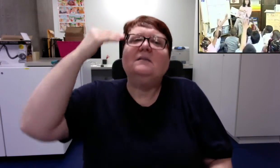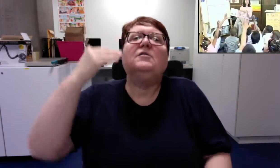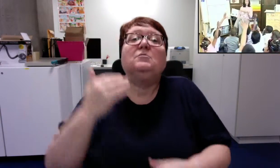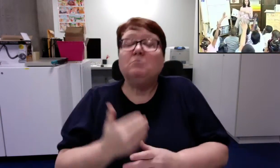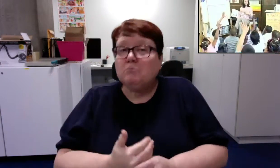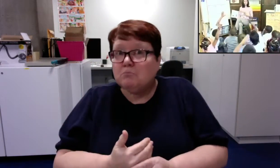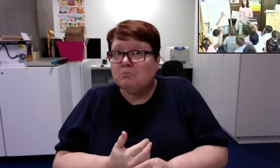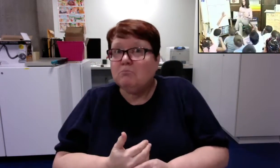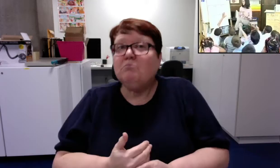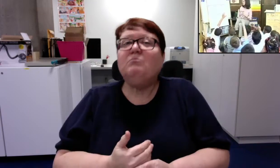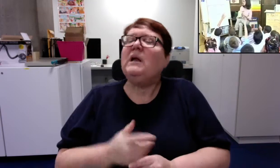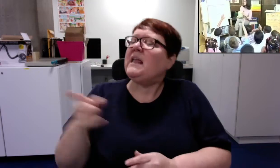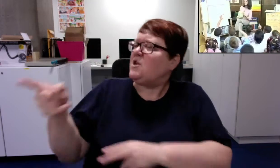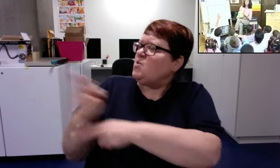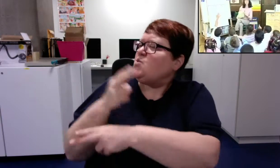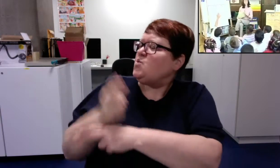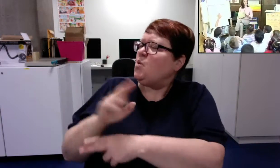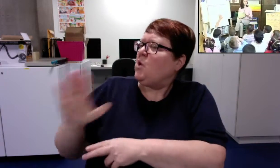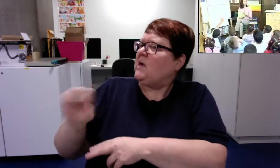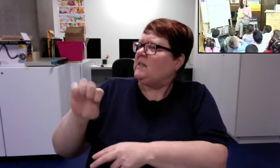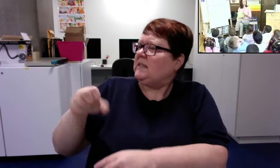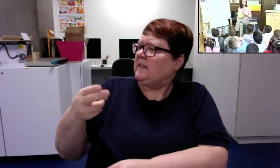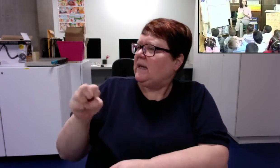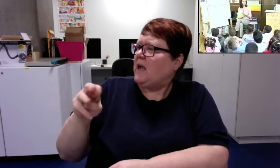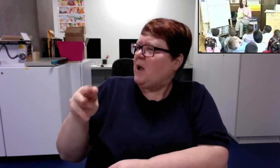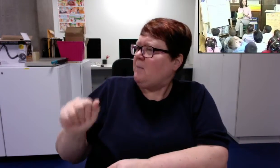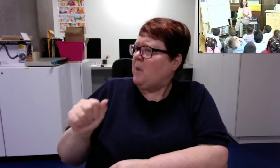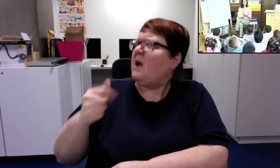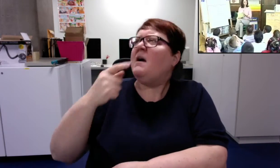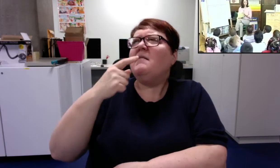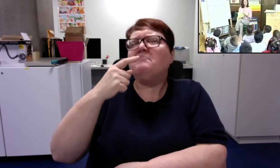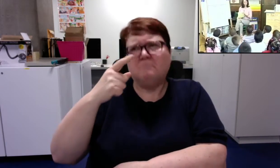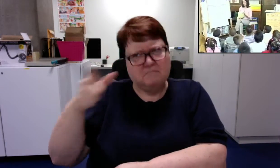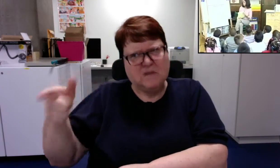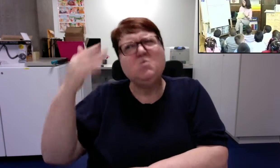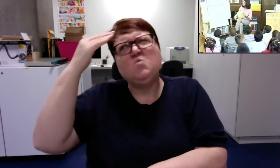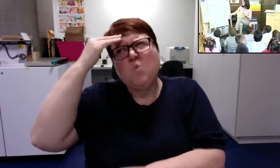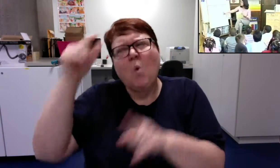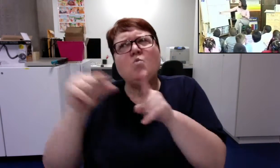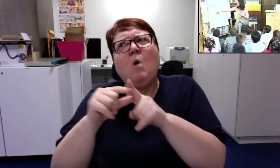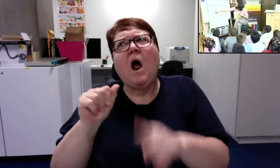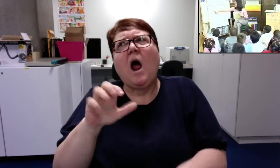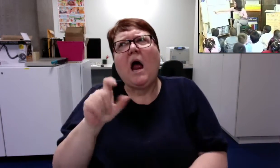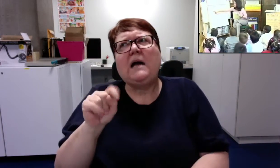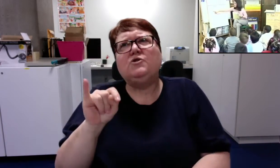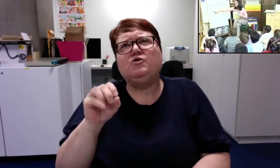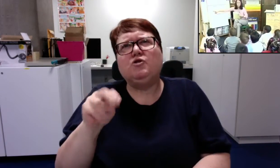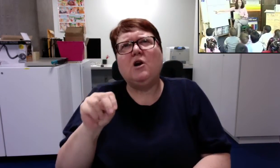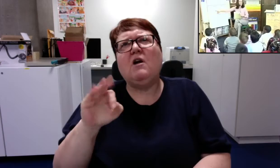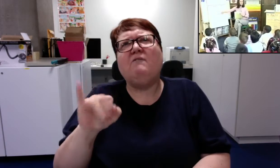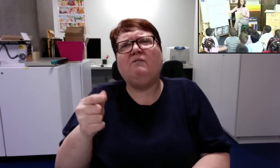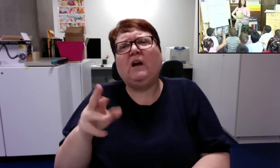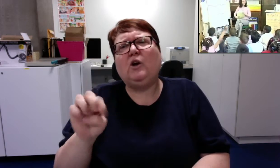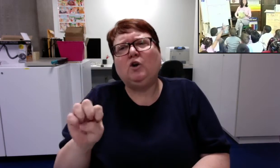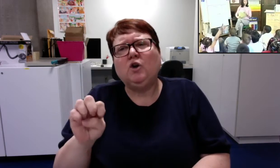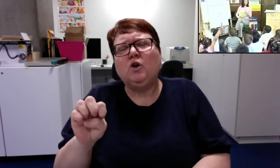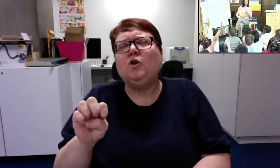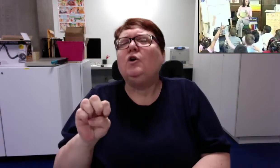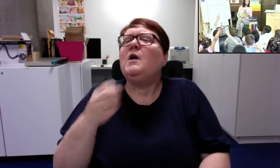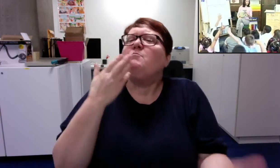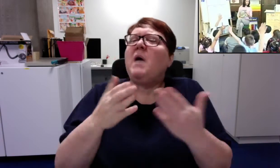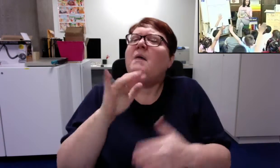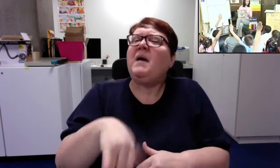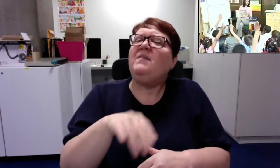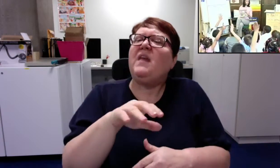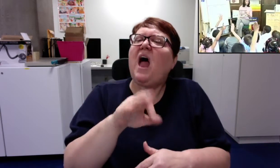See head. what he's saying? He was using a schema to think about, well, I know the word action figure, so maybe a figurehead is like a big statue